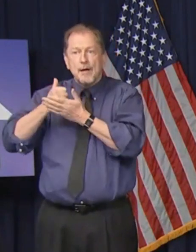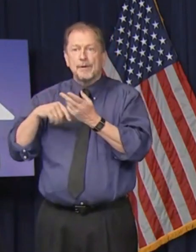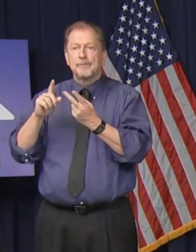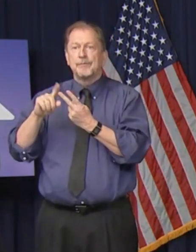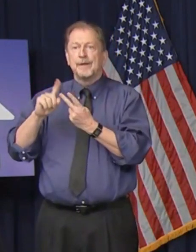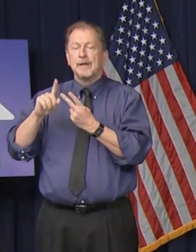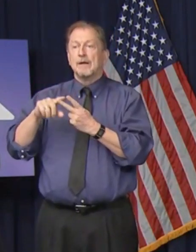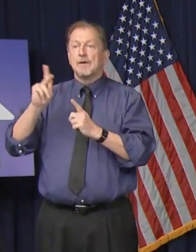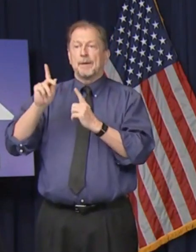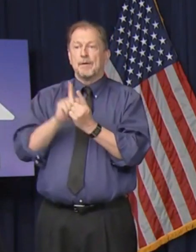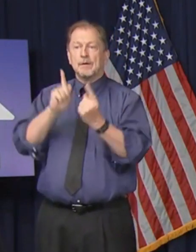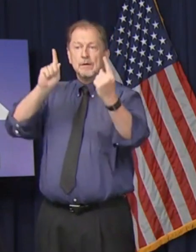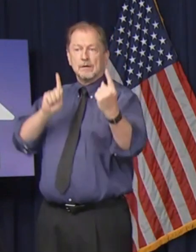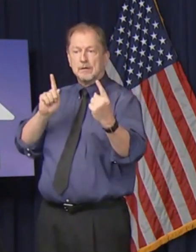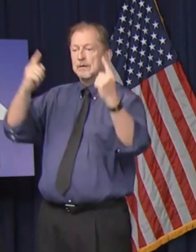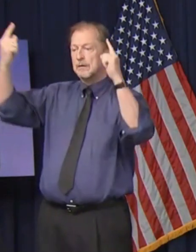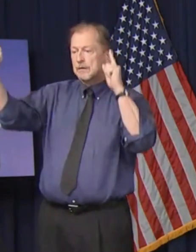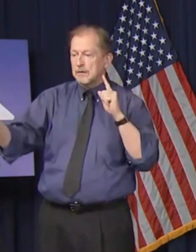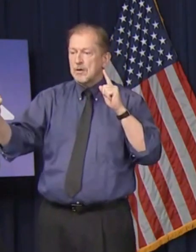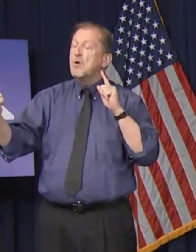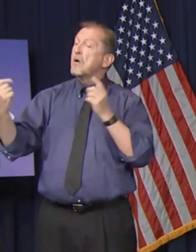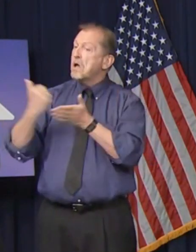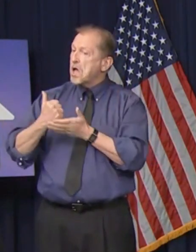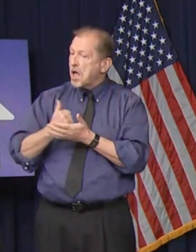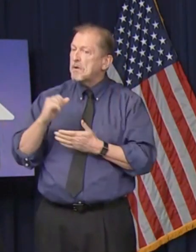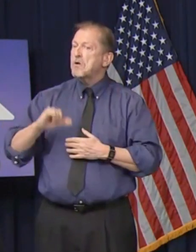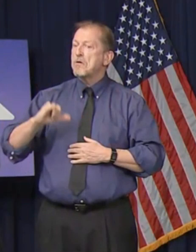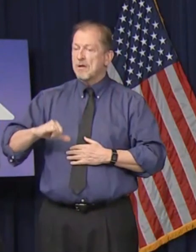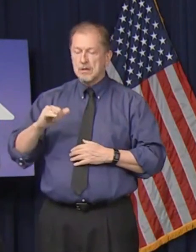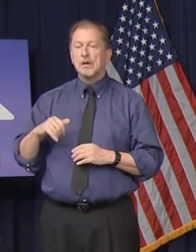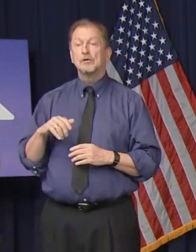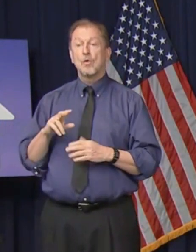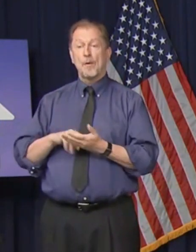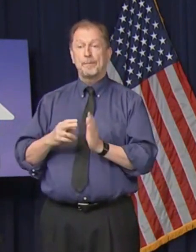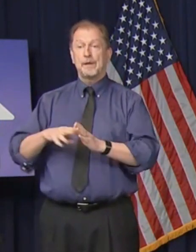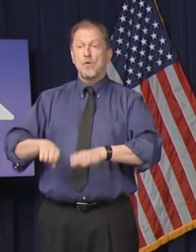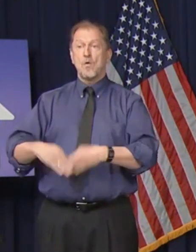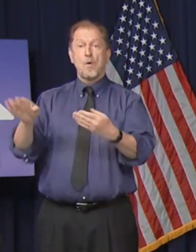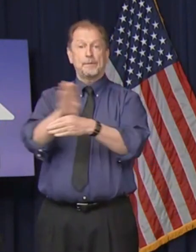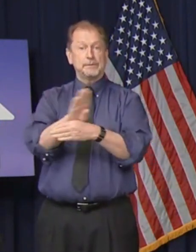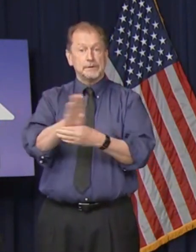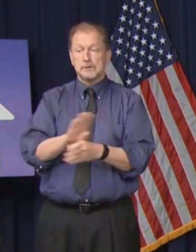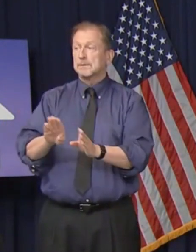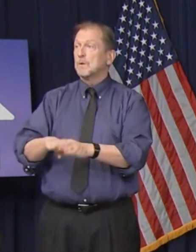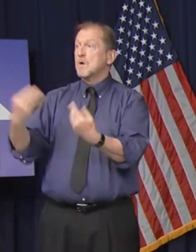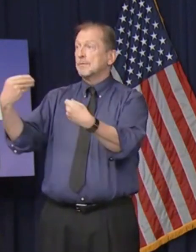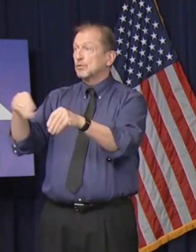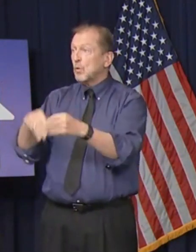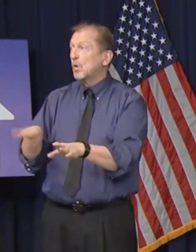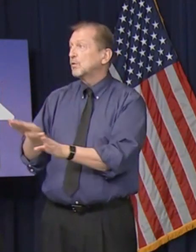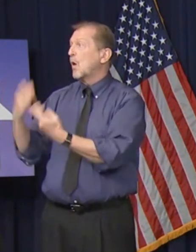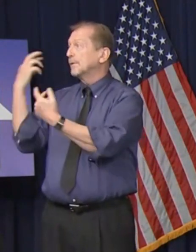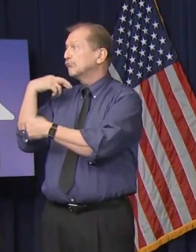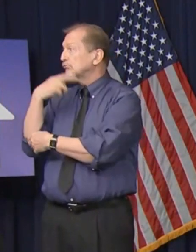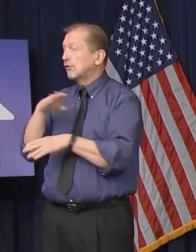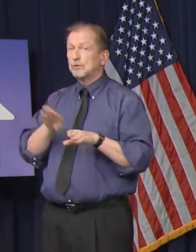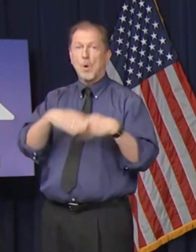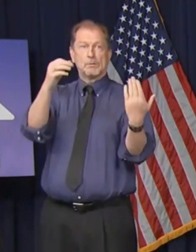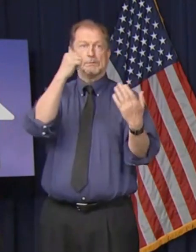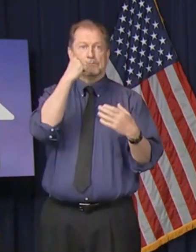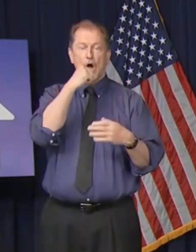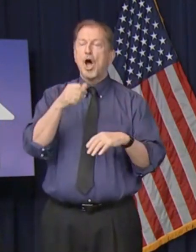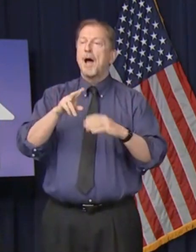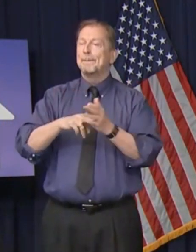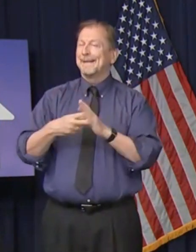space, you know, gathering together helps. What have we learned from all that helps us reopen the economy? And that's where we are now, right? We're all looking at that.